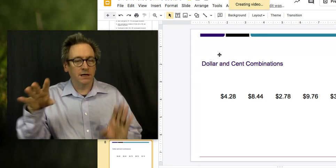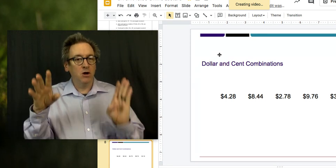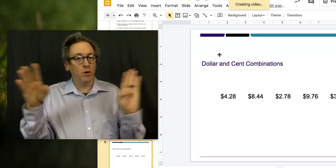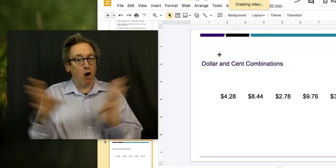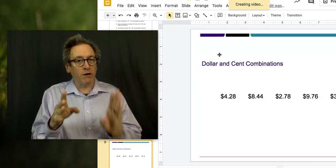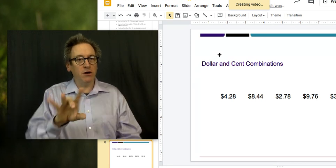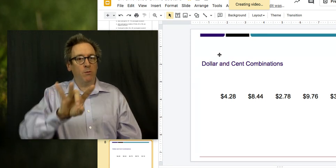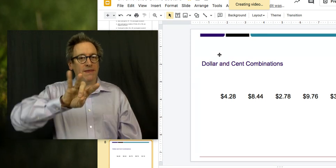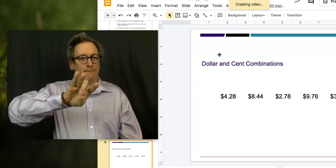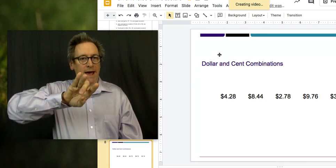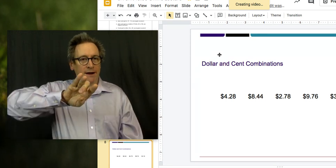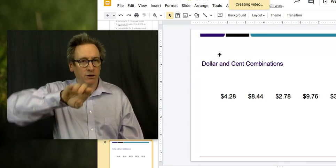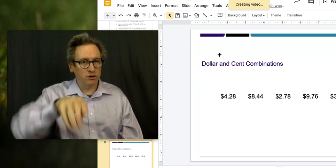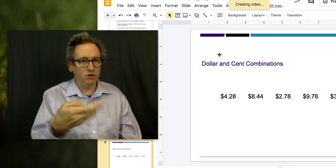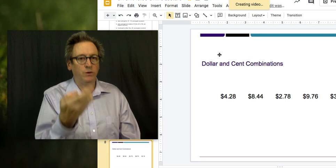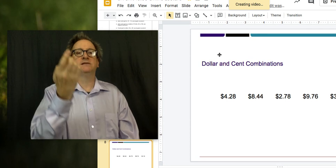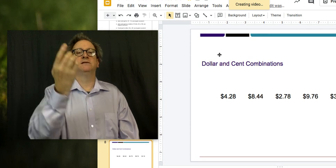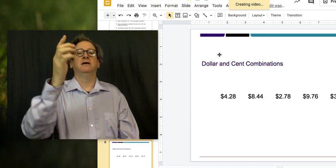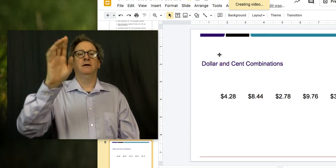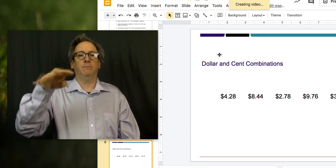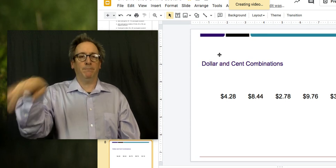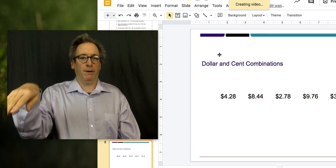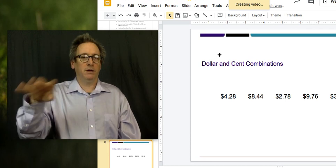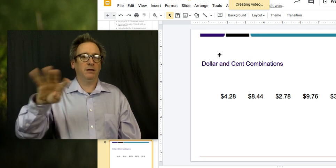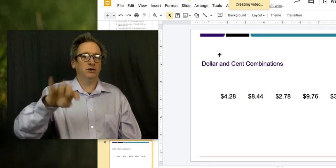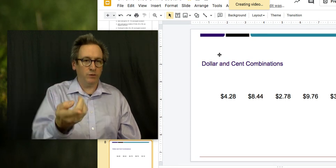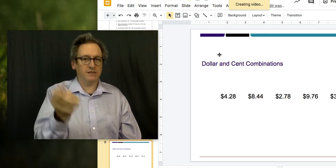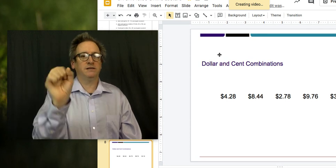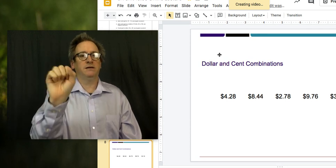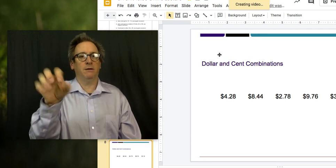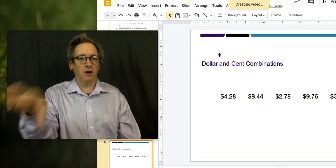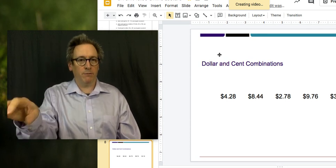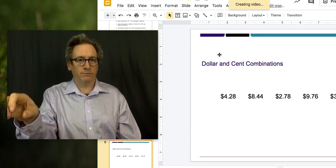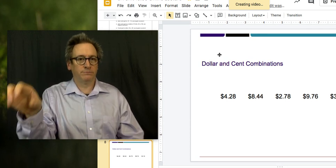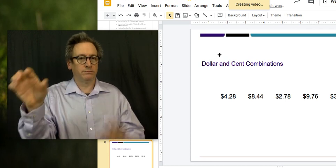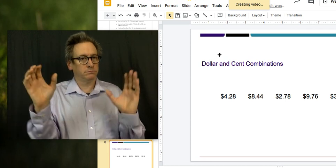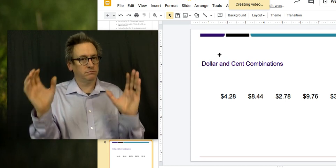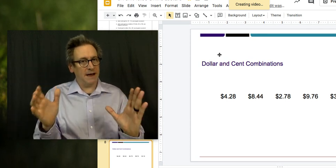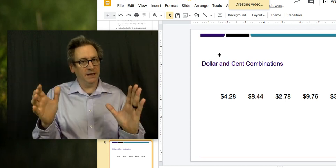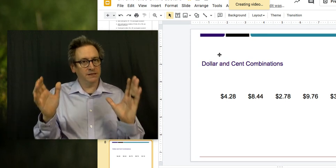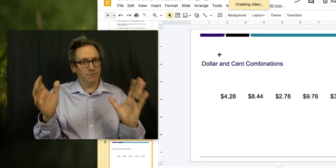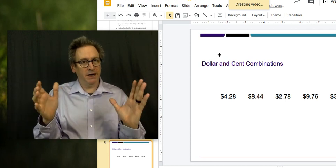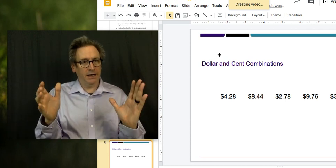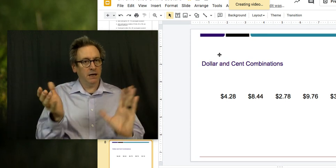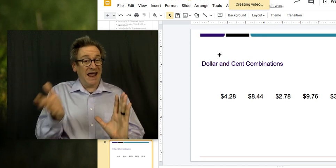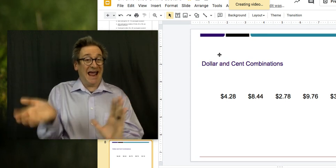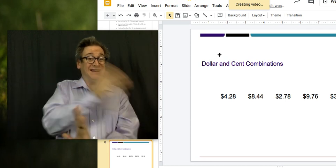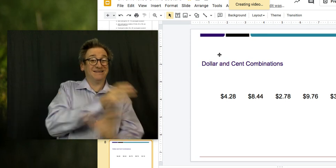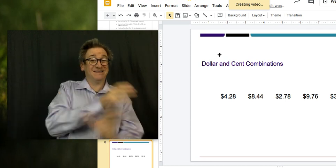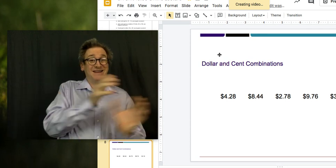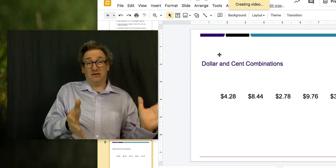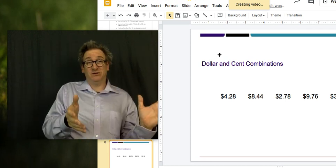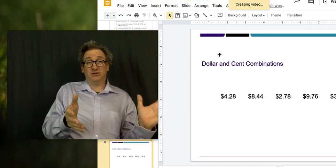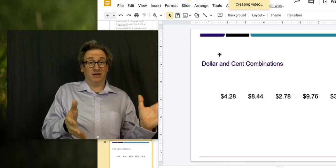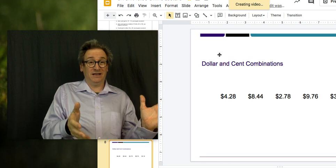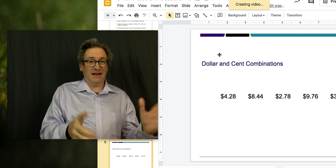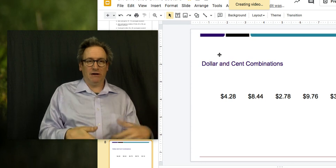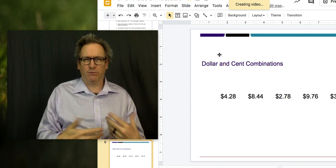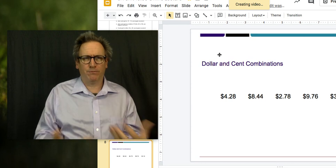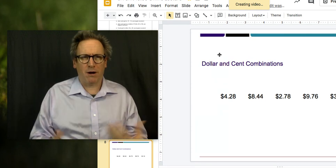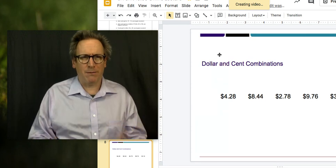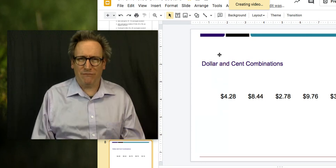$8.44. We already know by that pattern, twist, bump, bump, twist, number, number. That means money. And context clues should